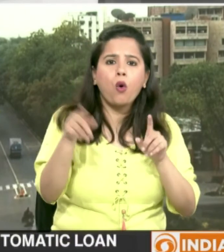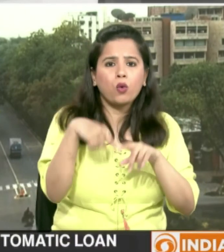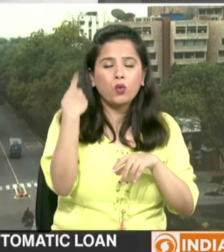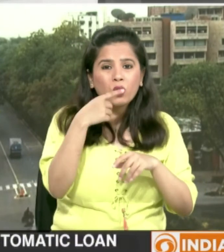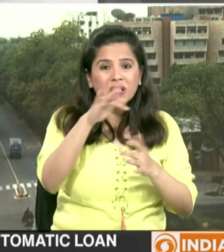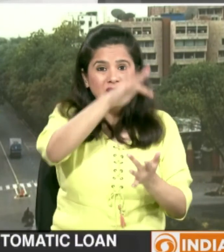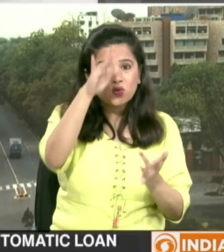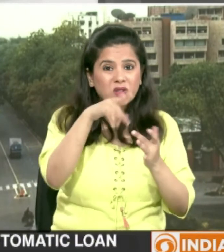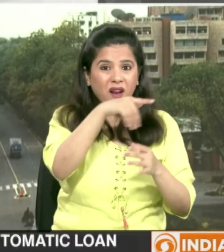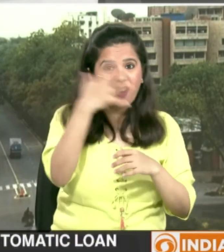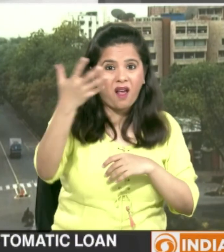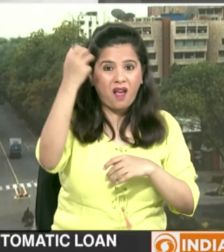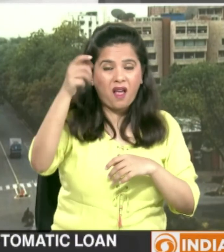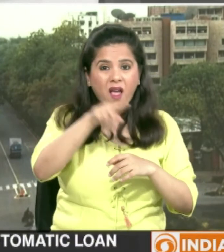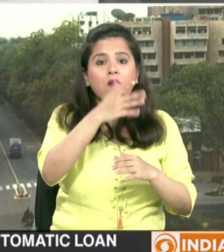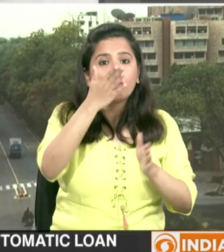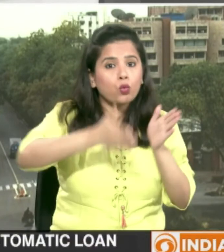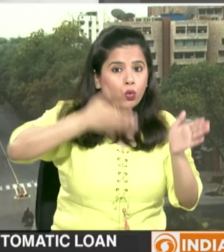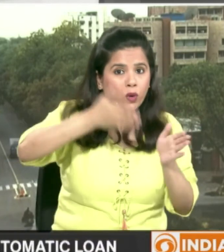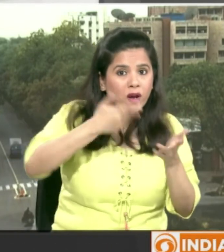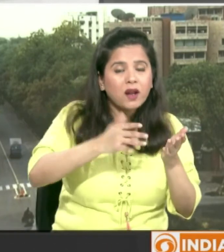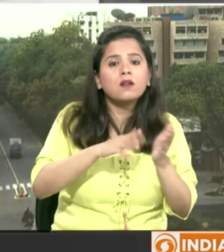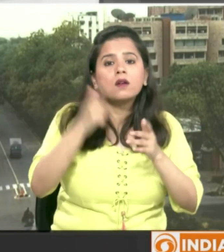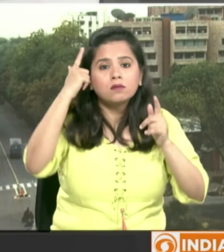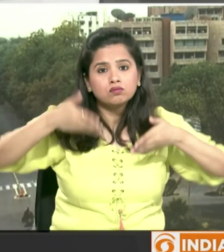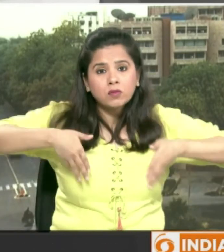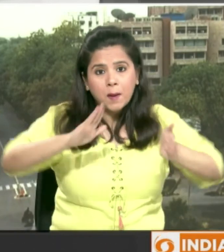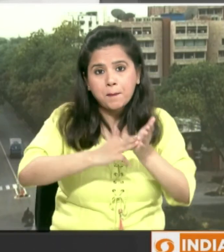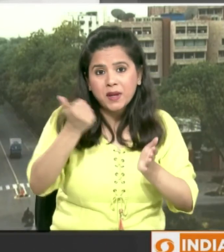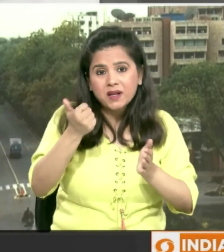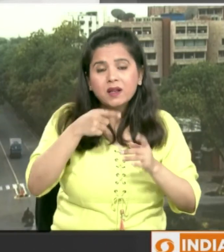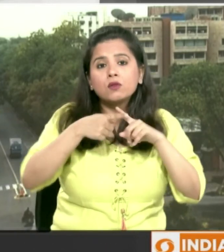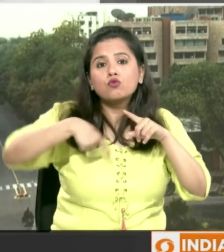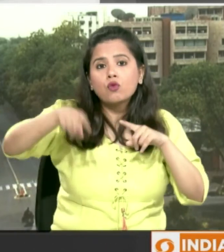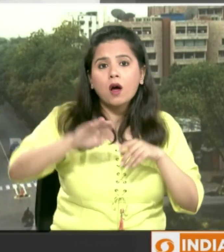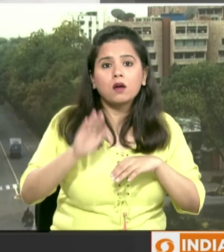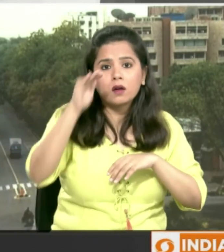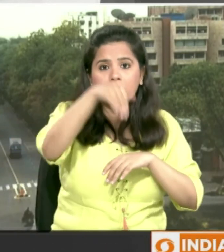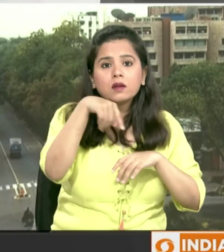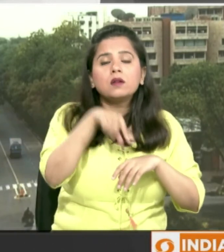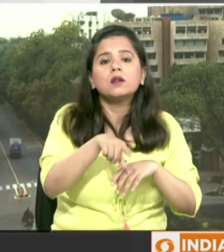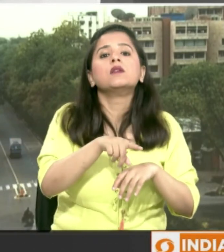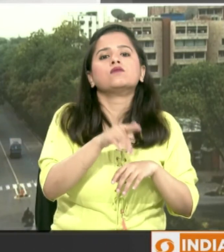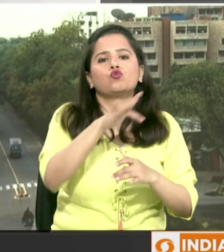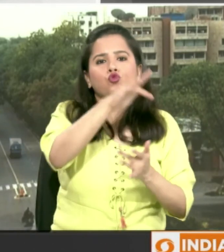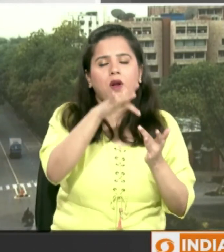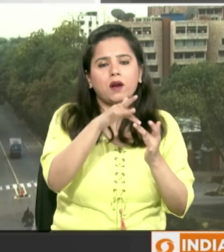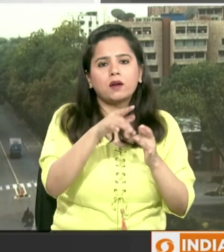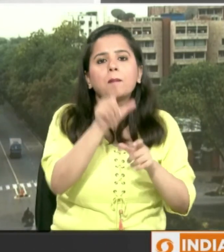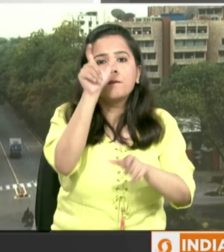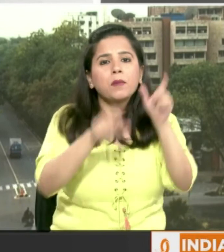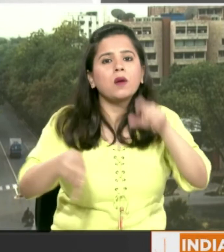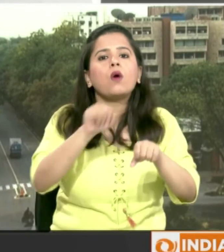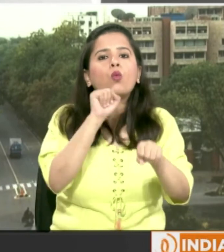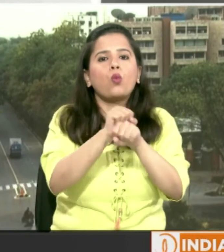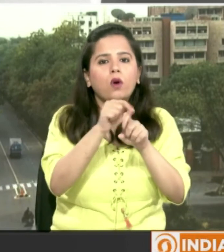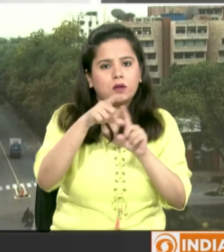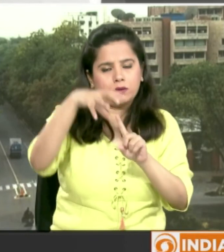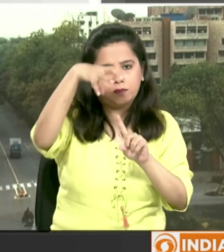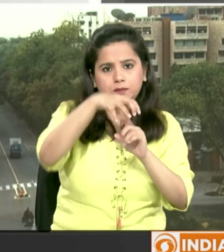central agencies like Railways, Ministry of Road, Transport and Highways, Central Public Works Department.